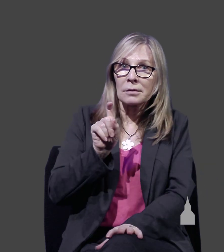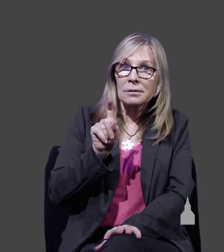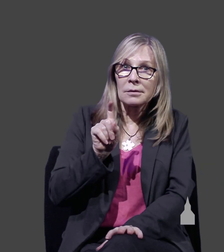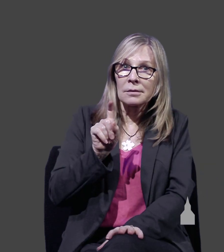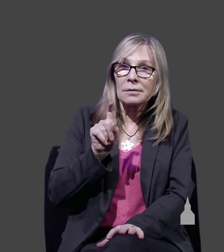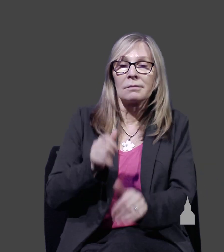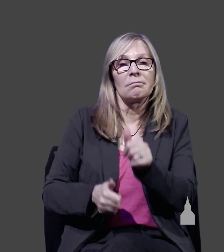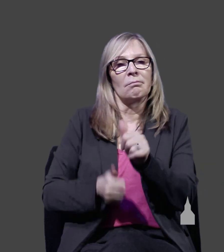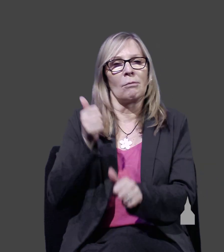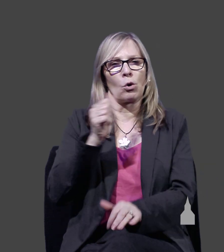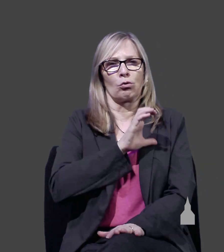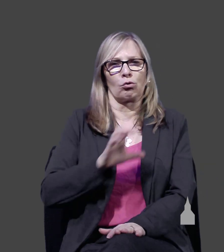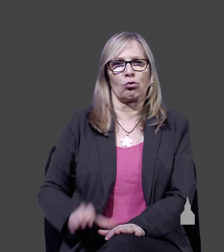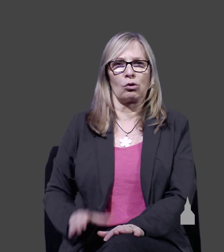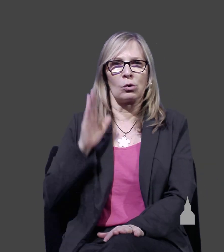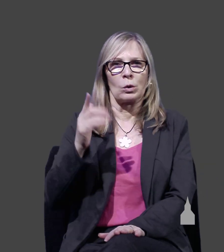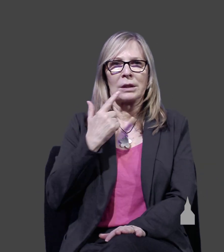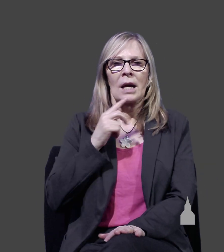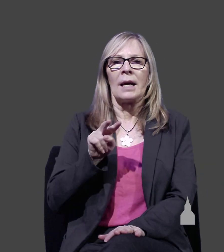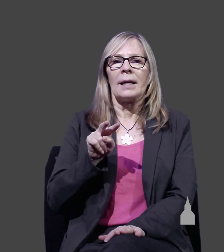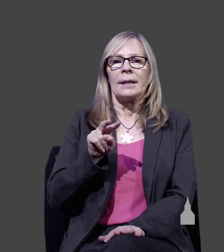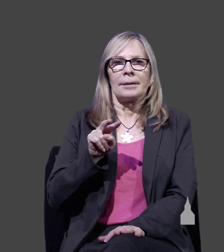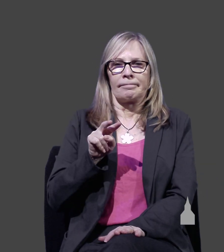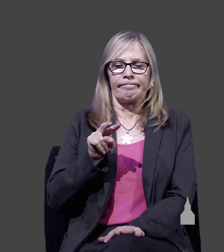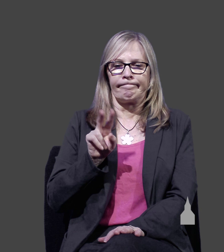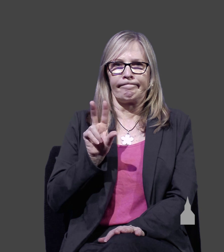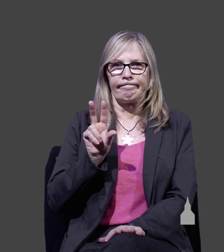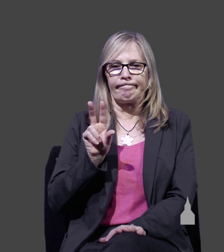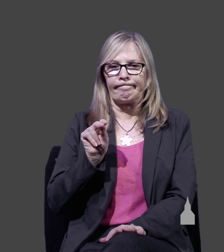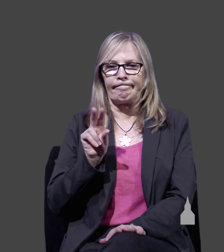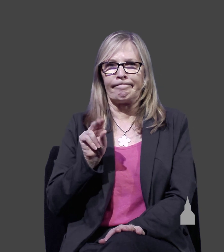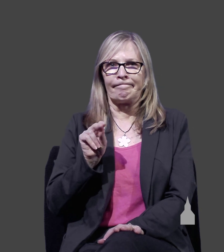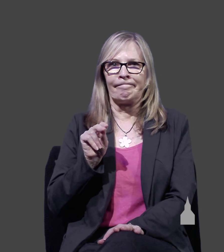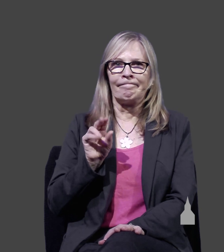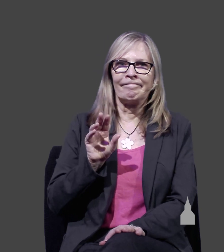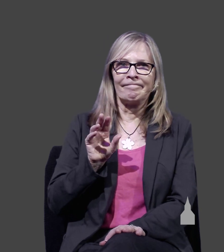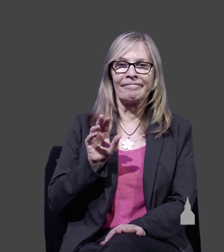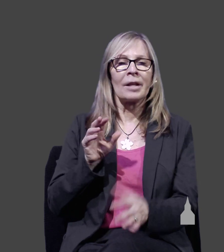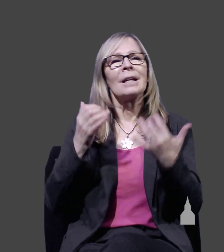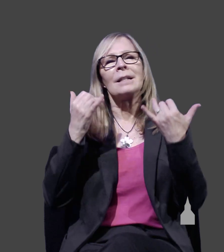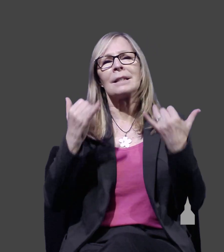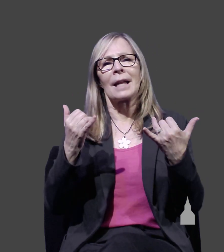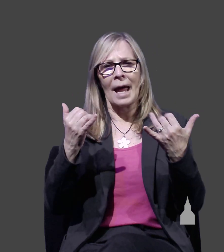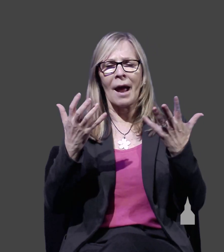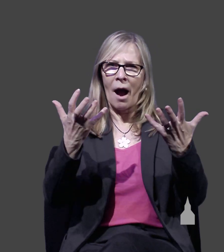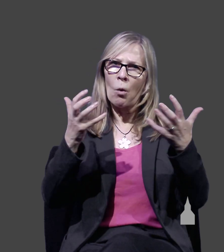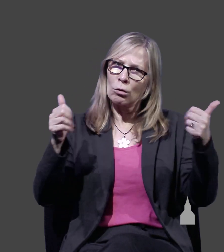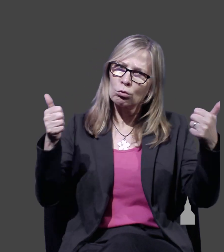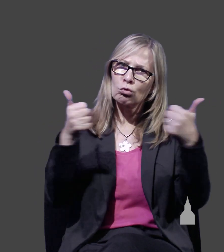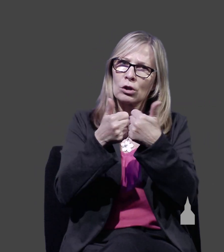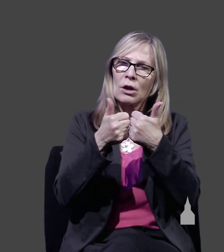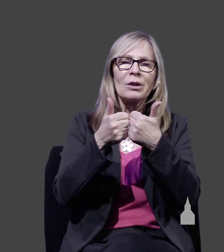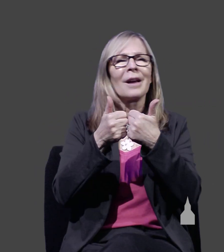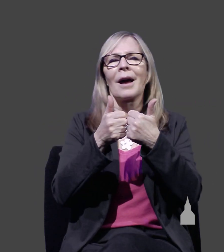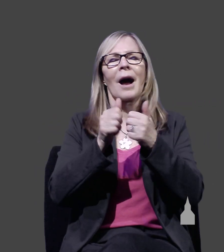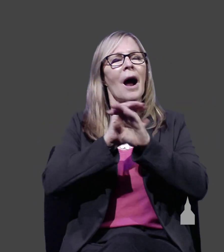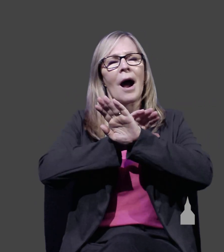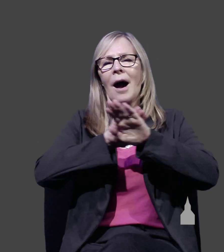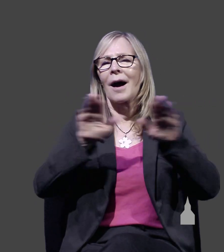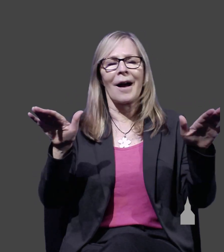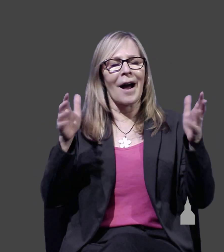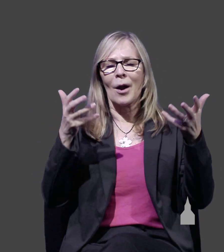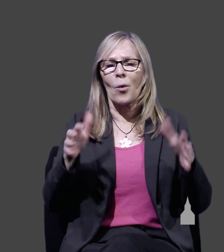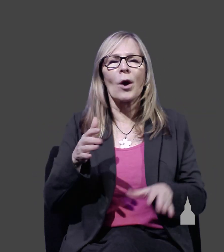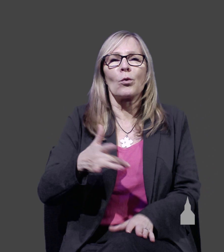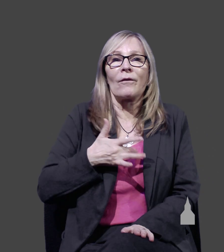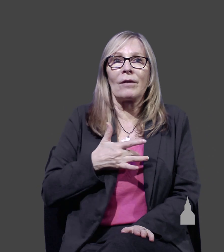So today, I hope to challenge you. I don't want you to feel bad for the sake of feeling bad. I want you to do better. I hope that as